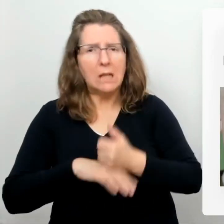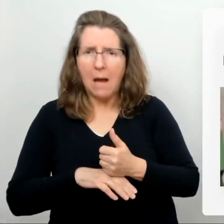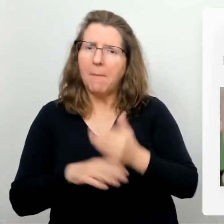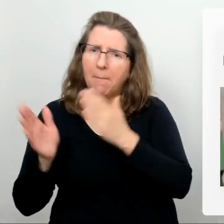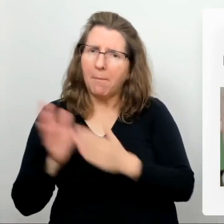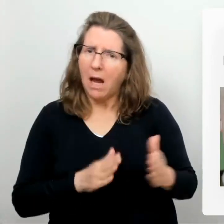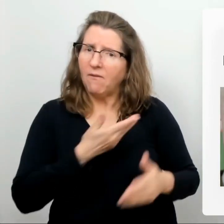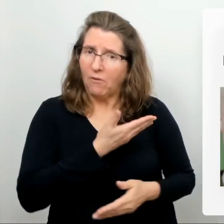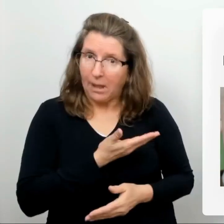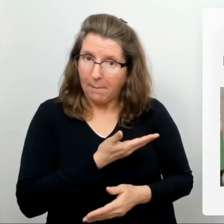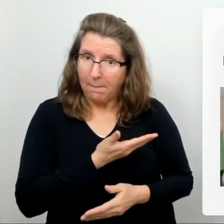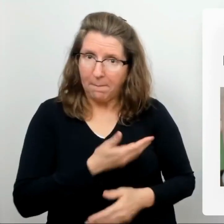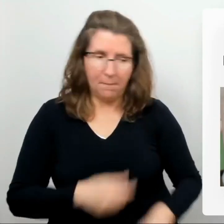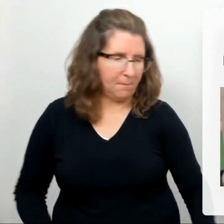for him.